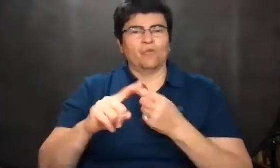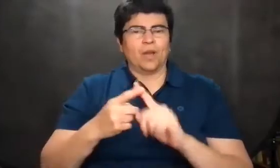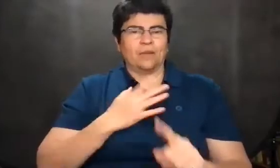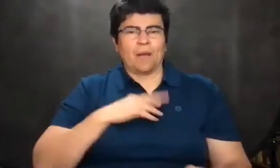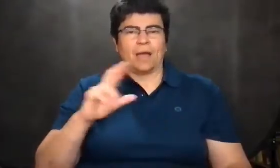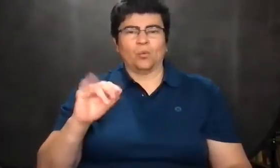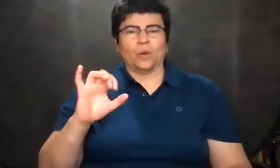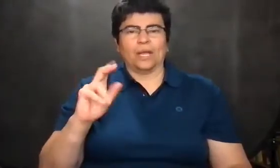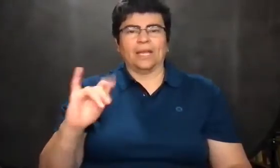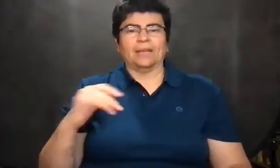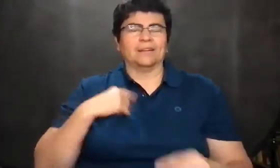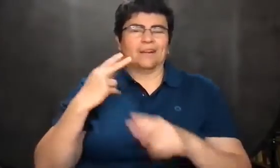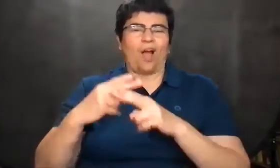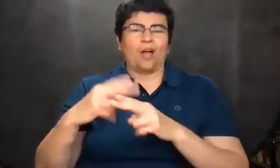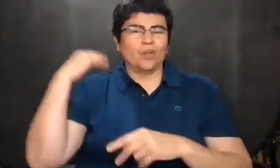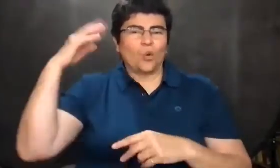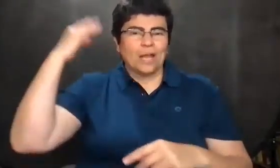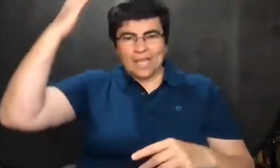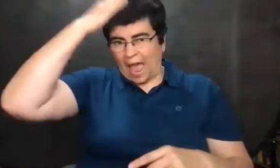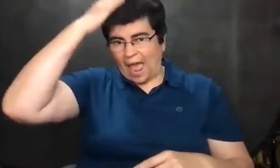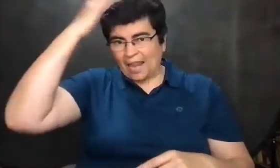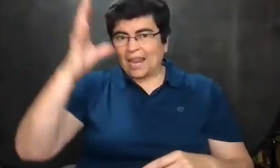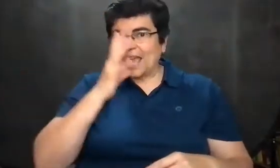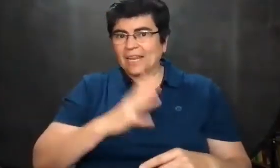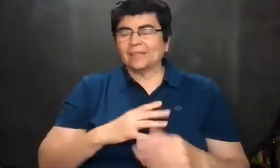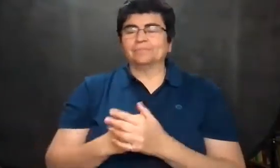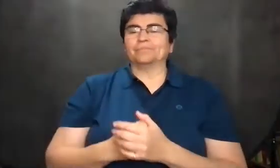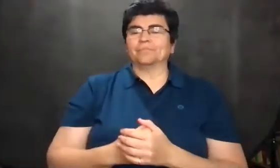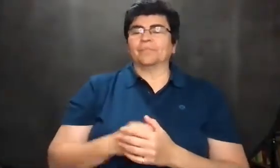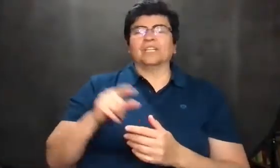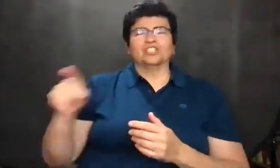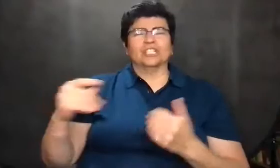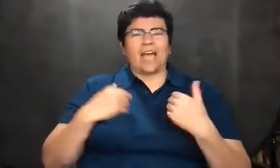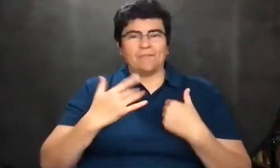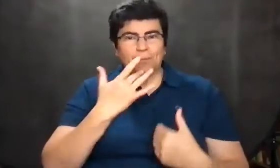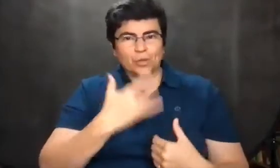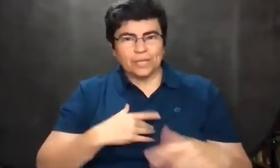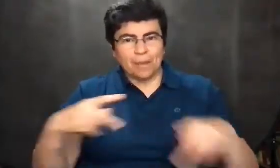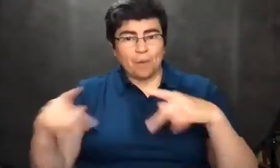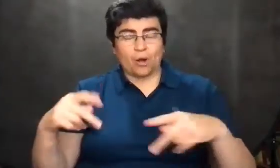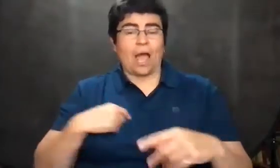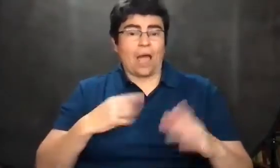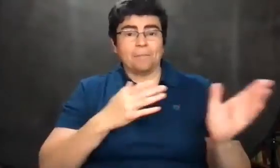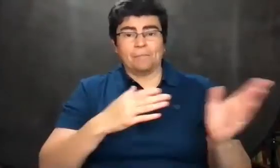known as the crazy hat lady. And she was having a birthday party and I was going to be away. And